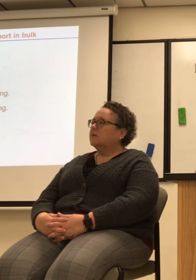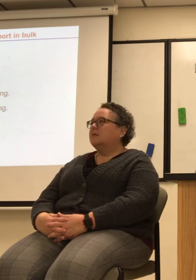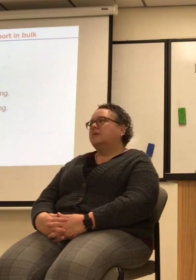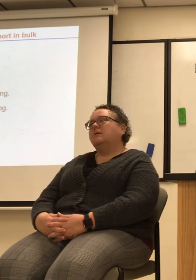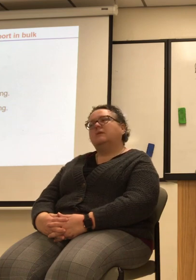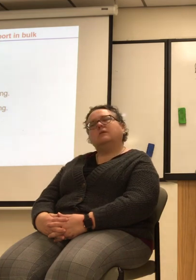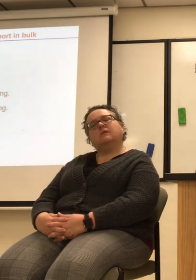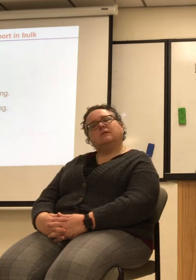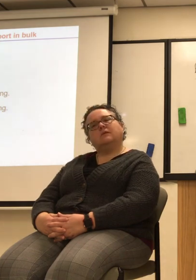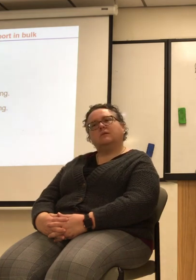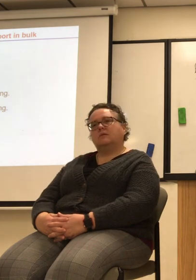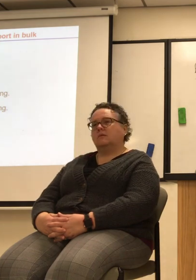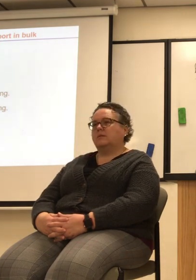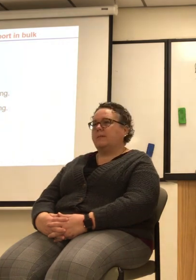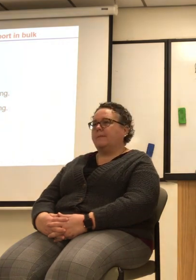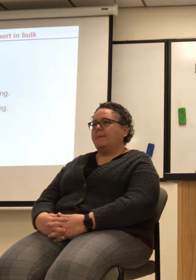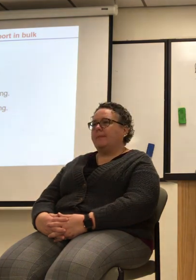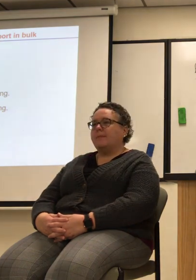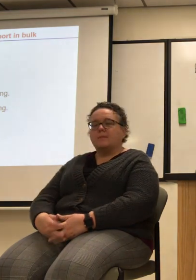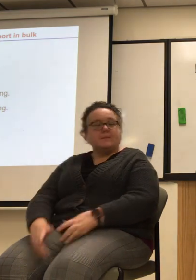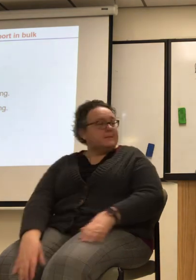Versus phago.